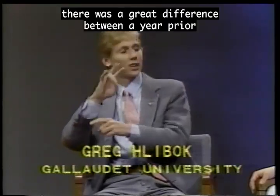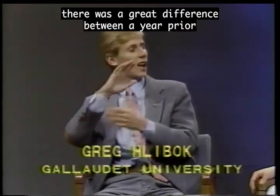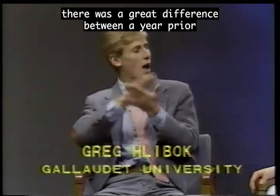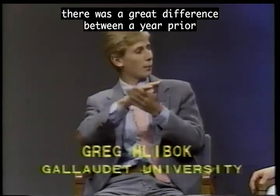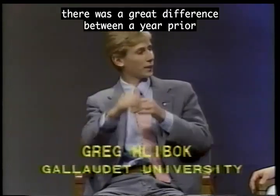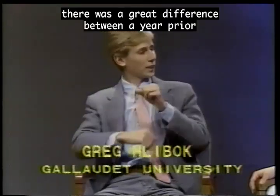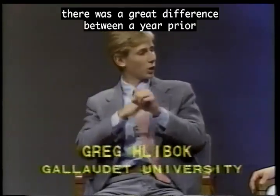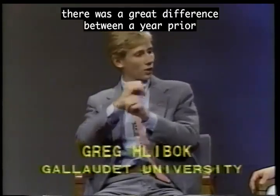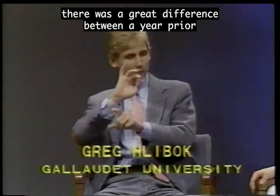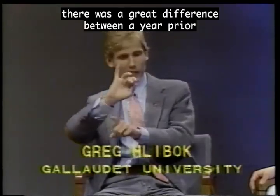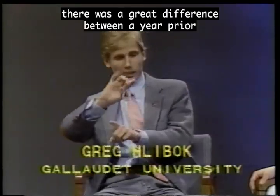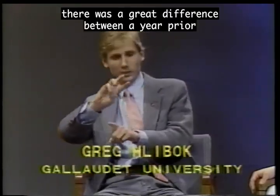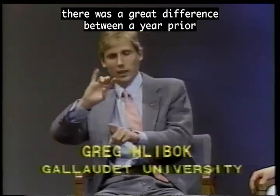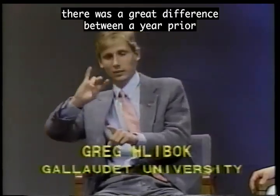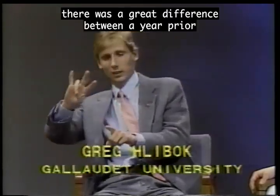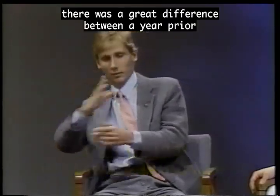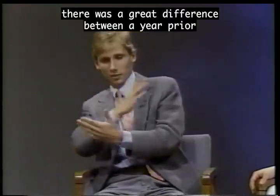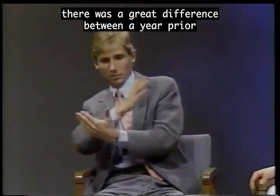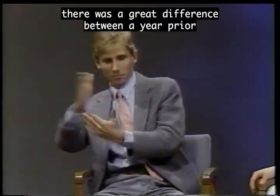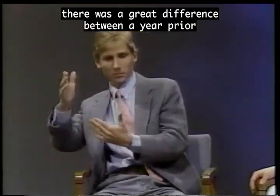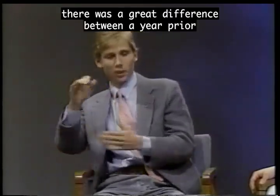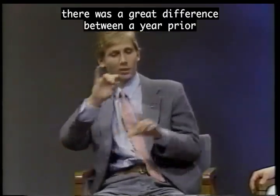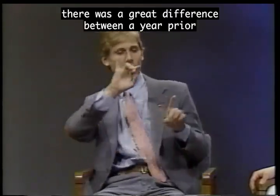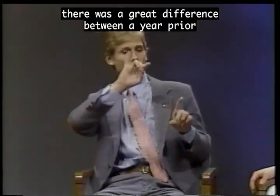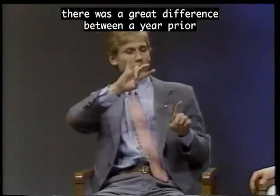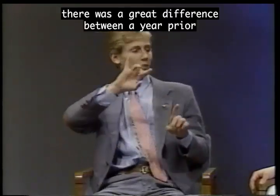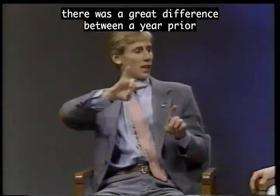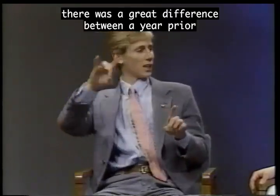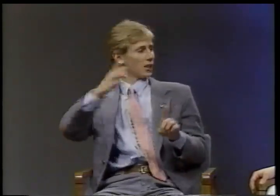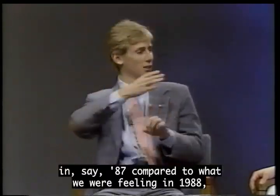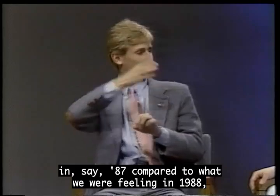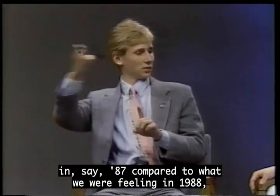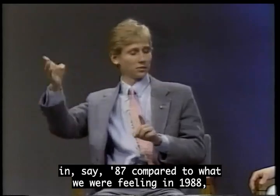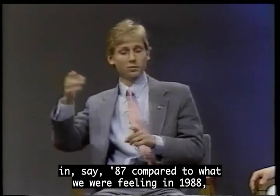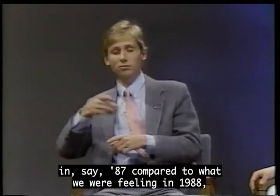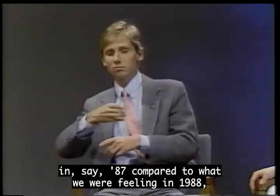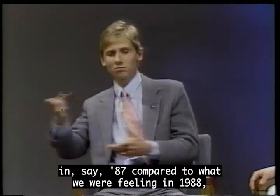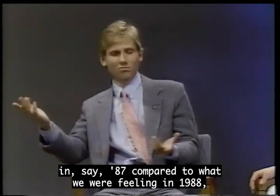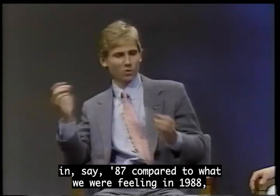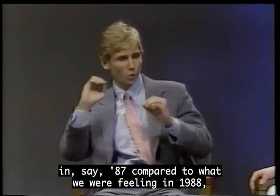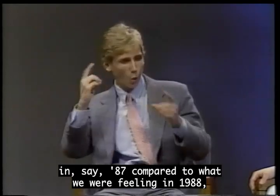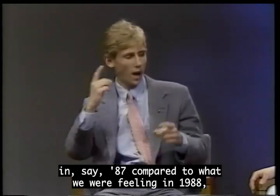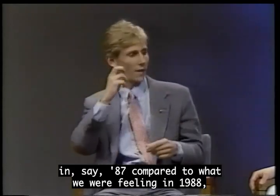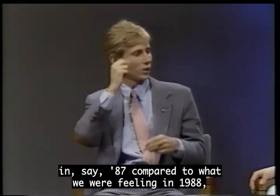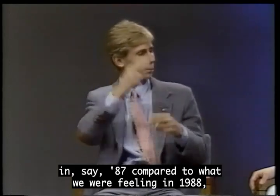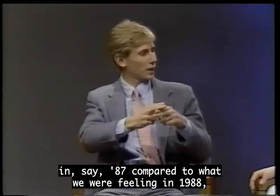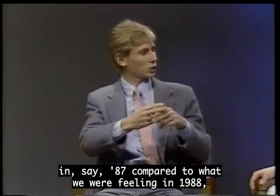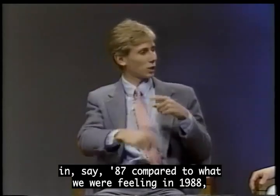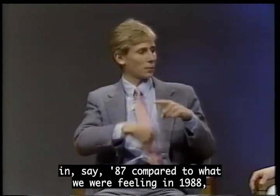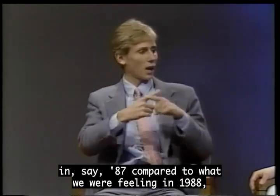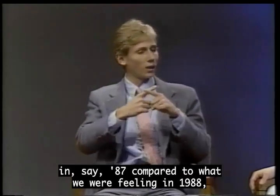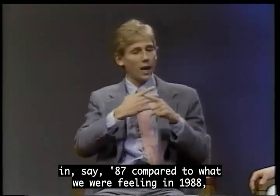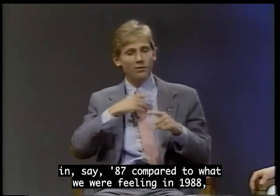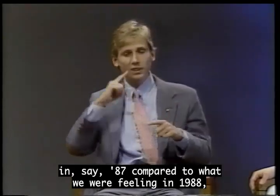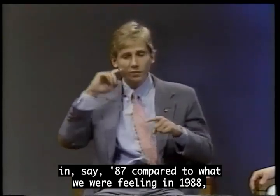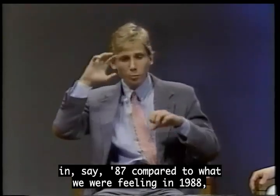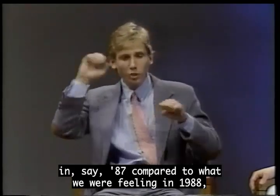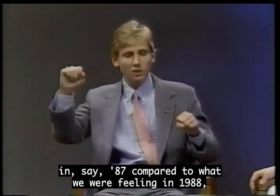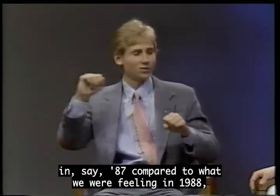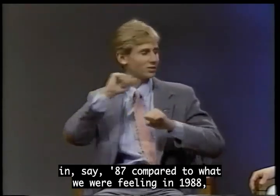great difference between a year prior in, say, 87, compared to what we were feeling in